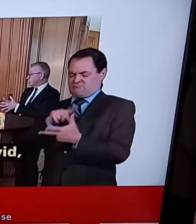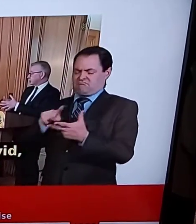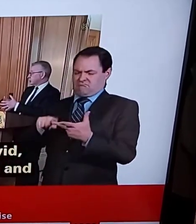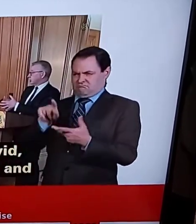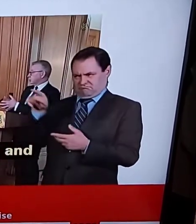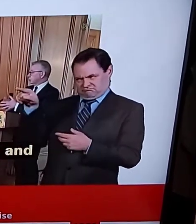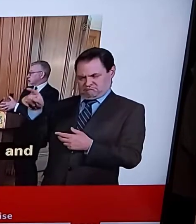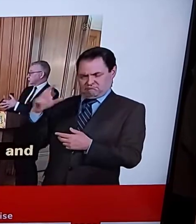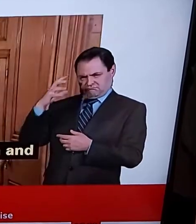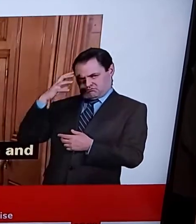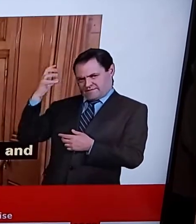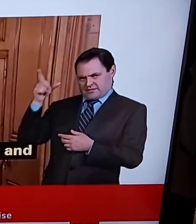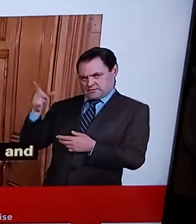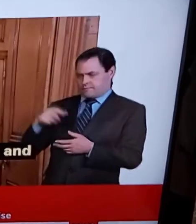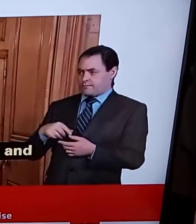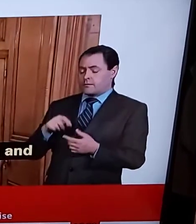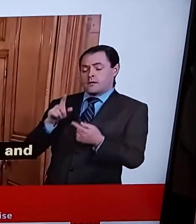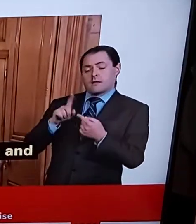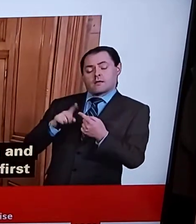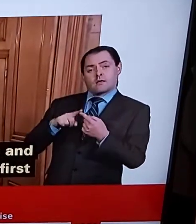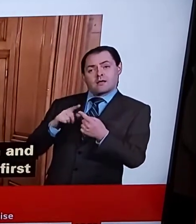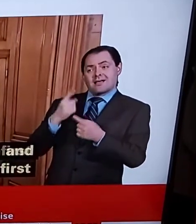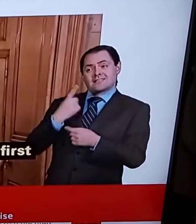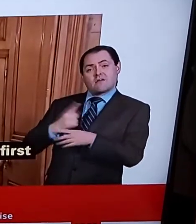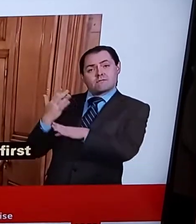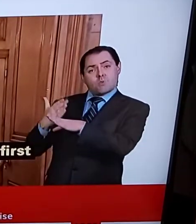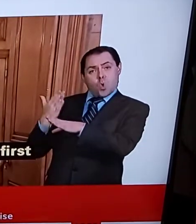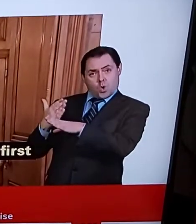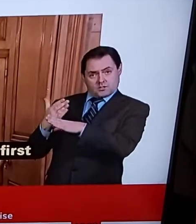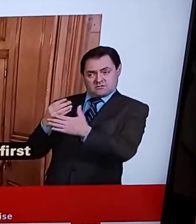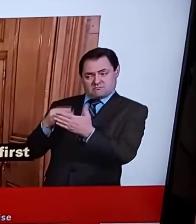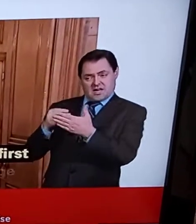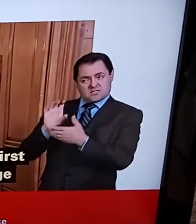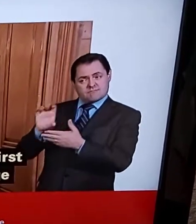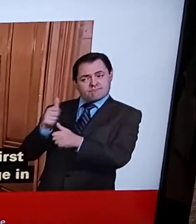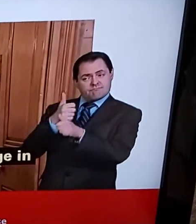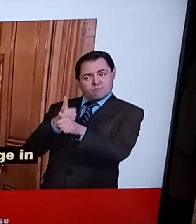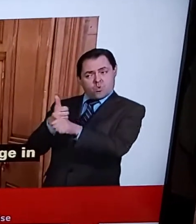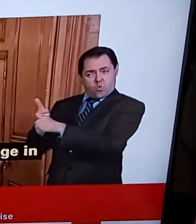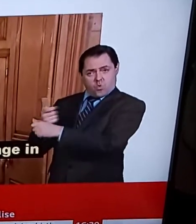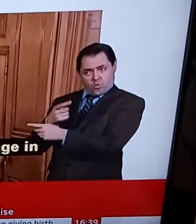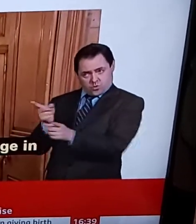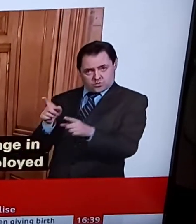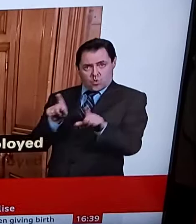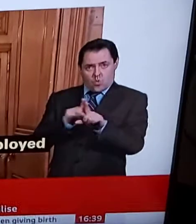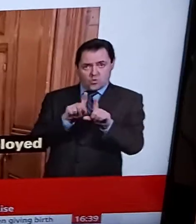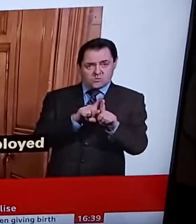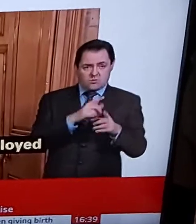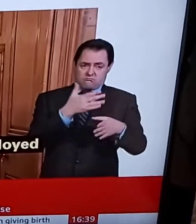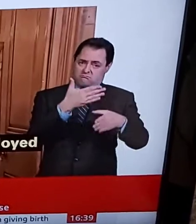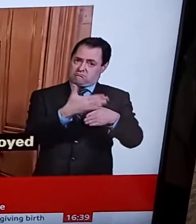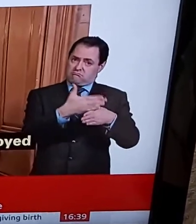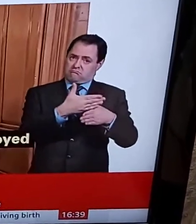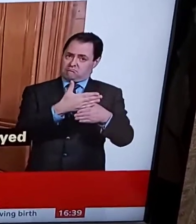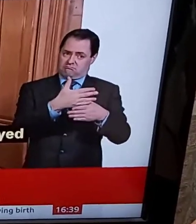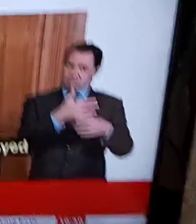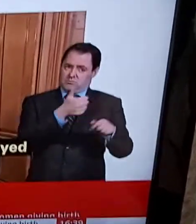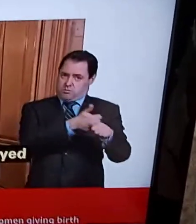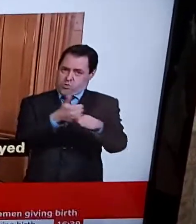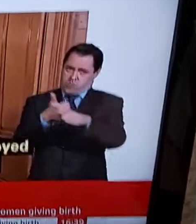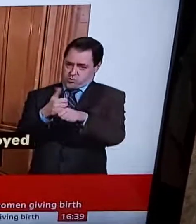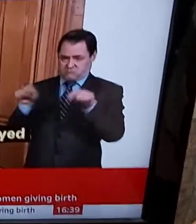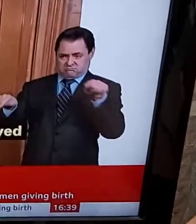The package that we put in place in order to support the self-employed and also to support workers in the economy overall has been designed in